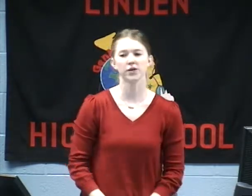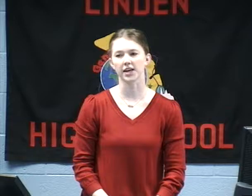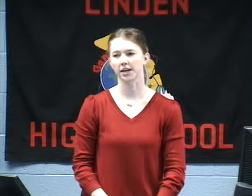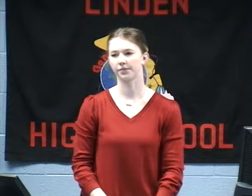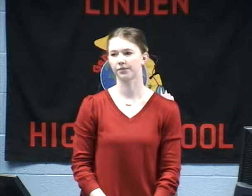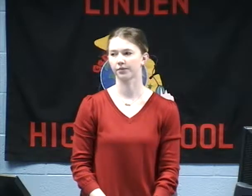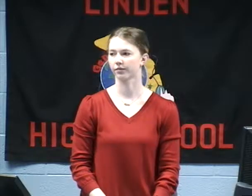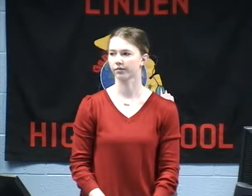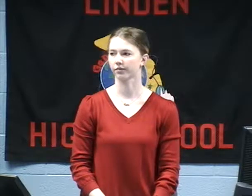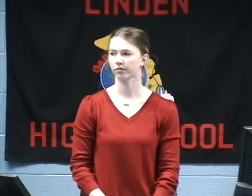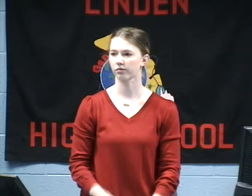Music.